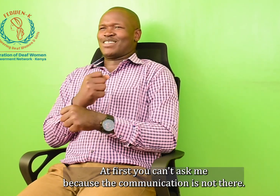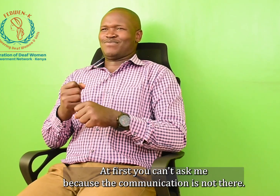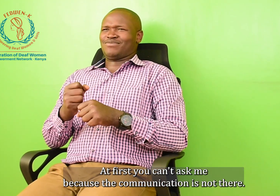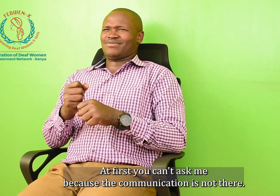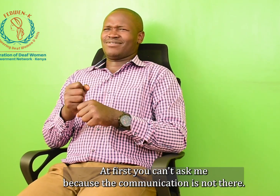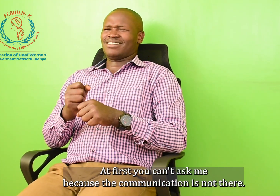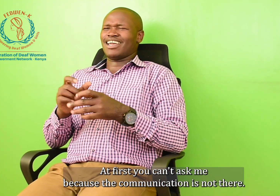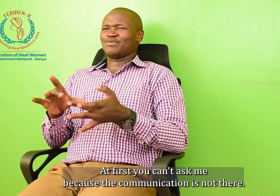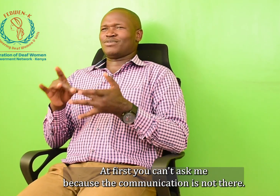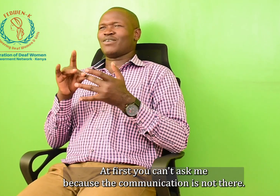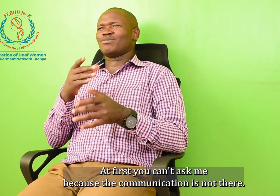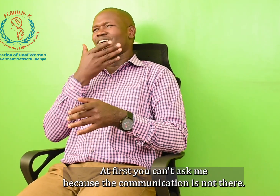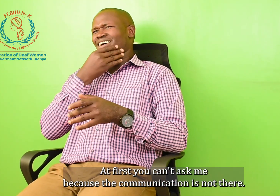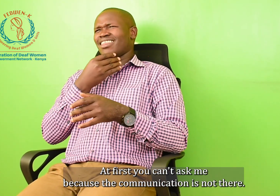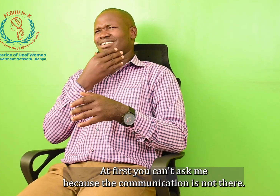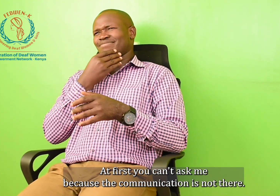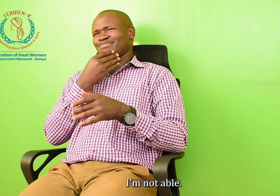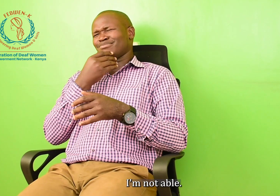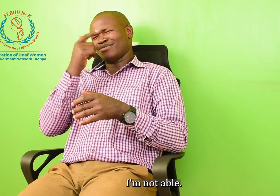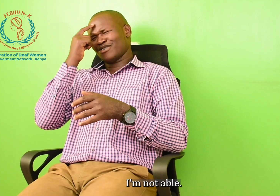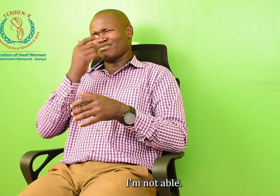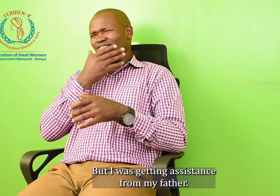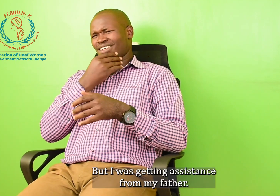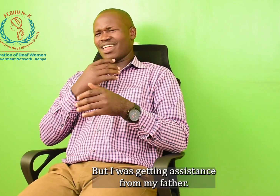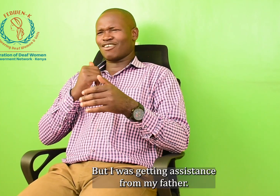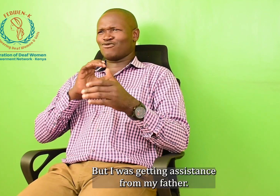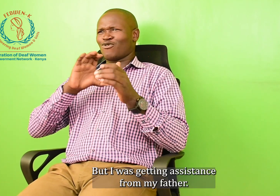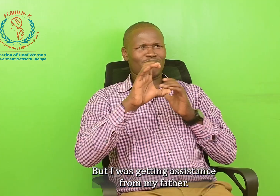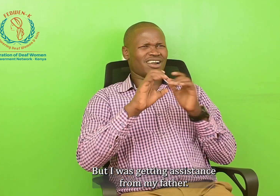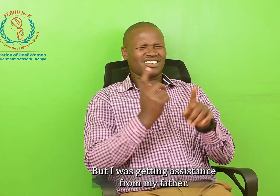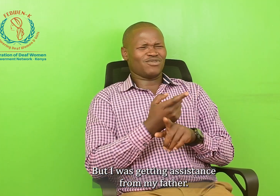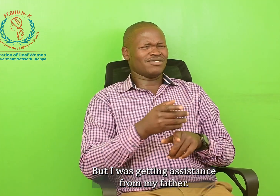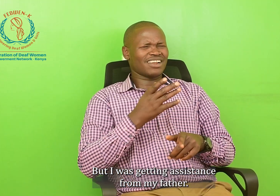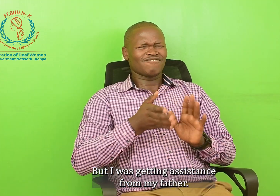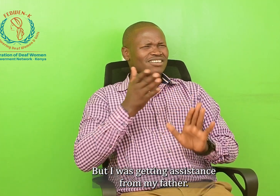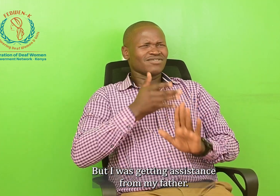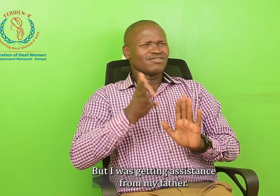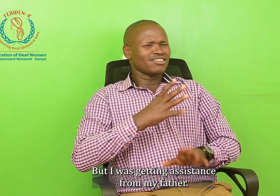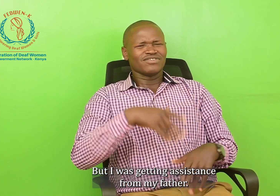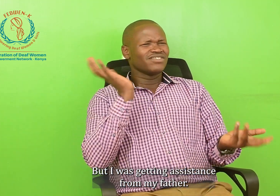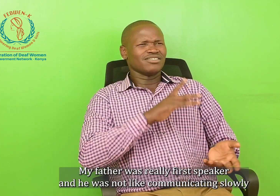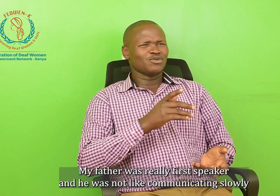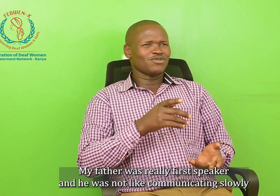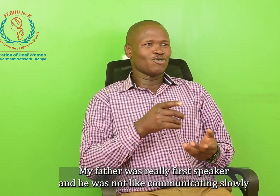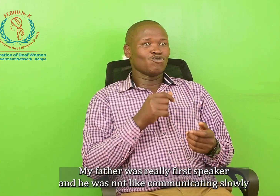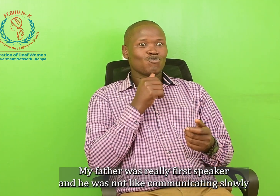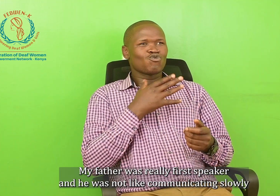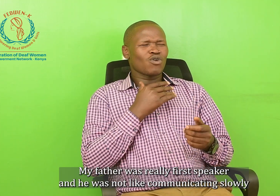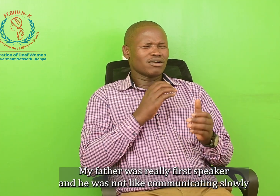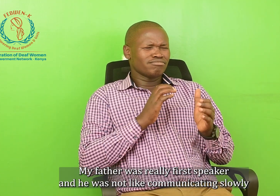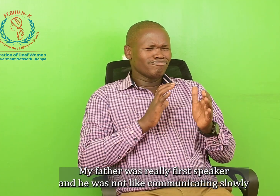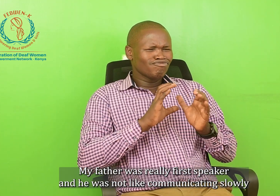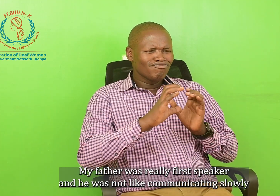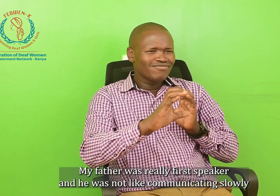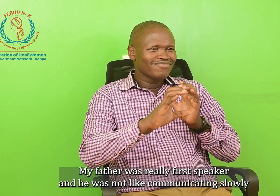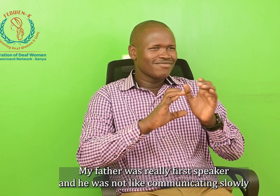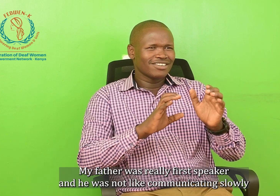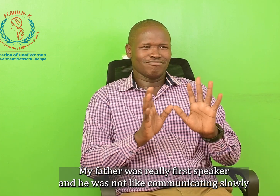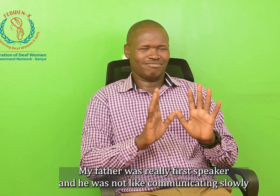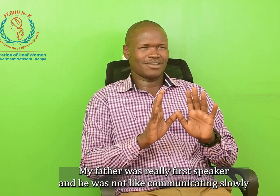the communication is not there. I'm not able. But I was getting assistance from my father. My father was really a fast speaker,